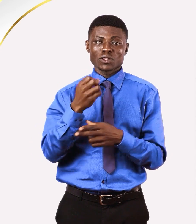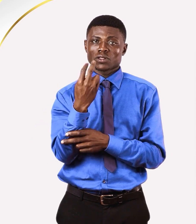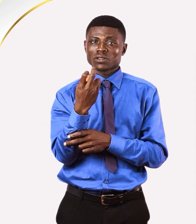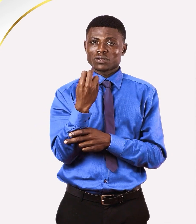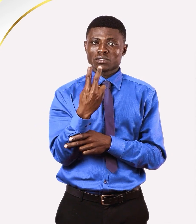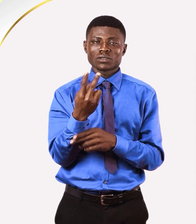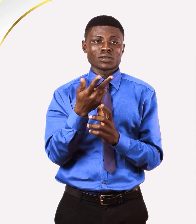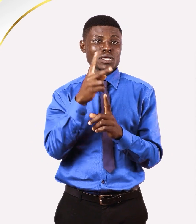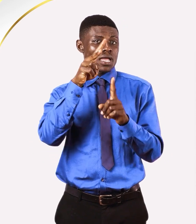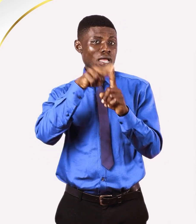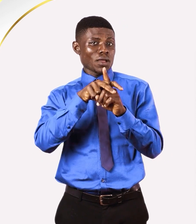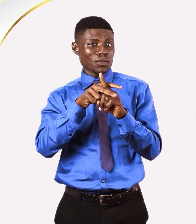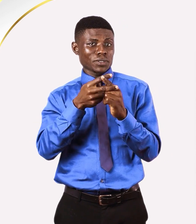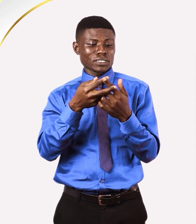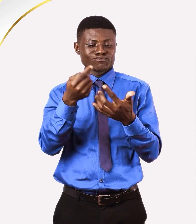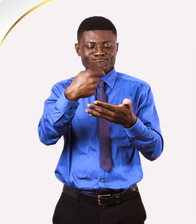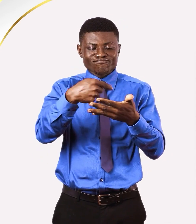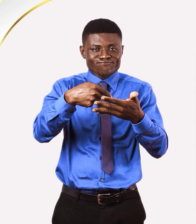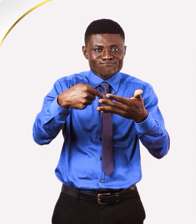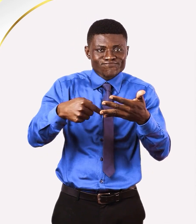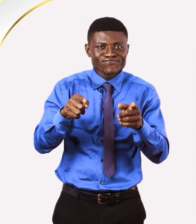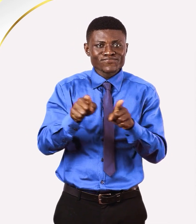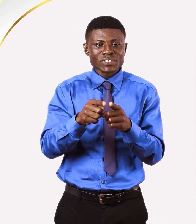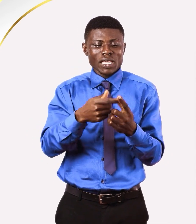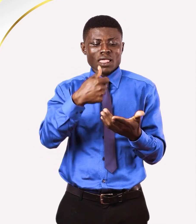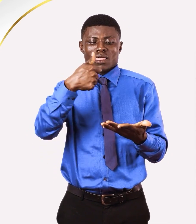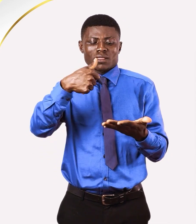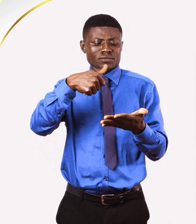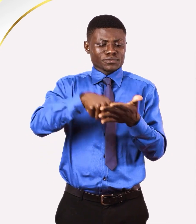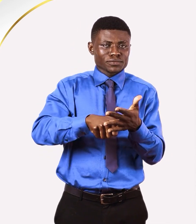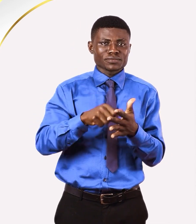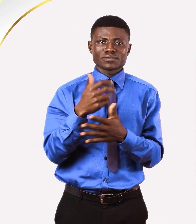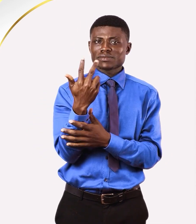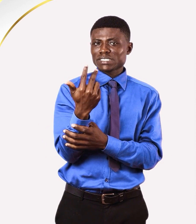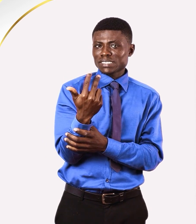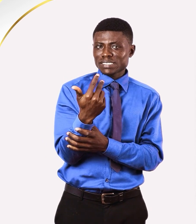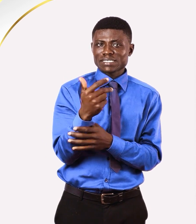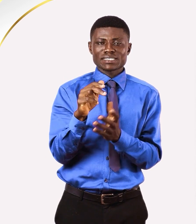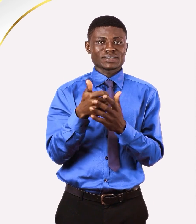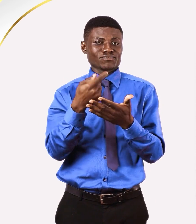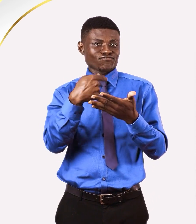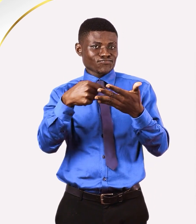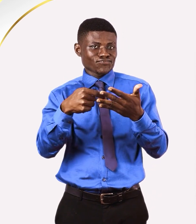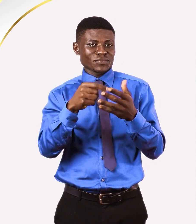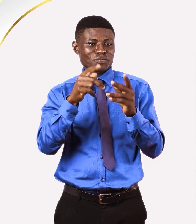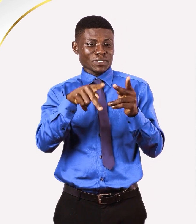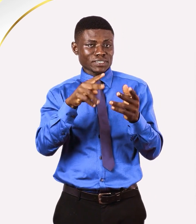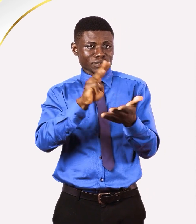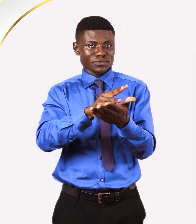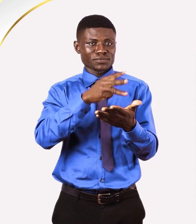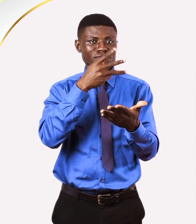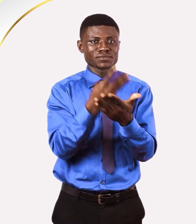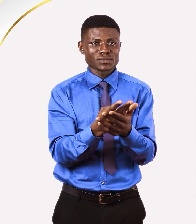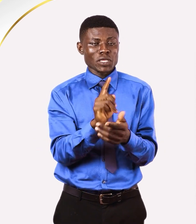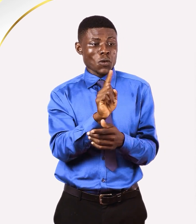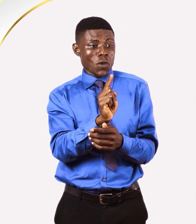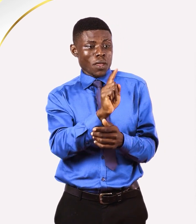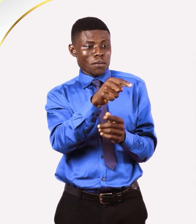Telephone number. 12. Applicant's signature or thumbprint. 13. Signature